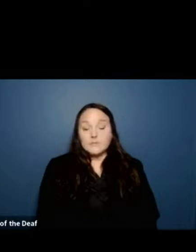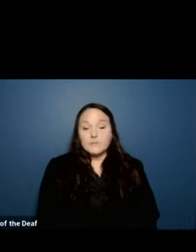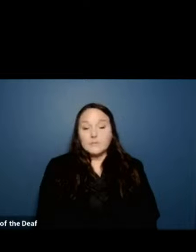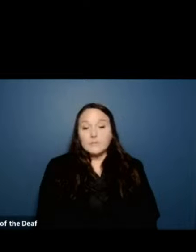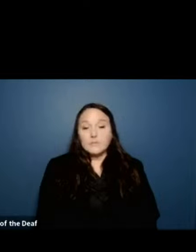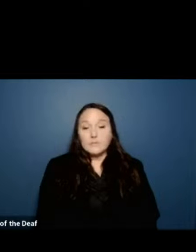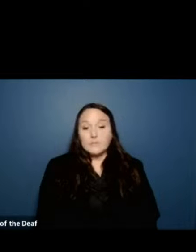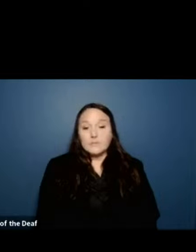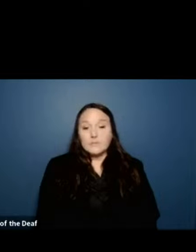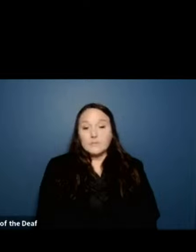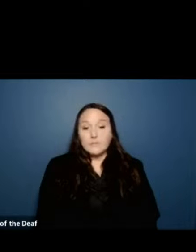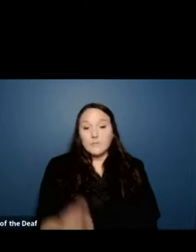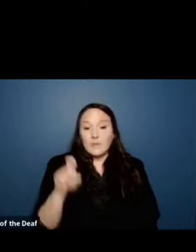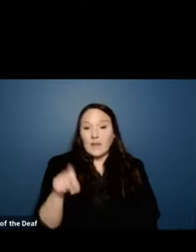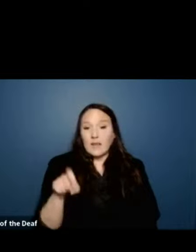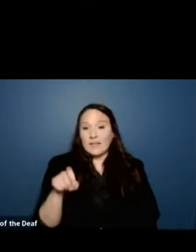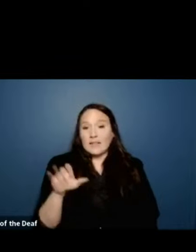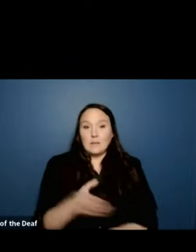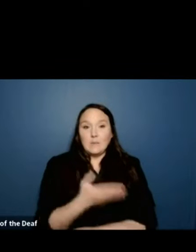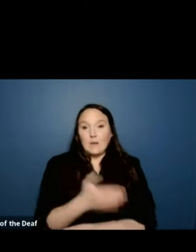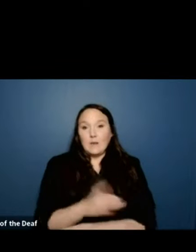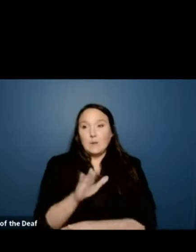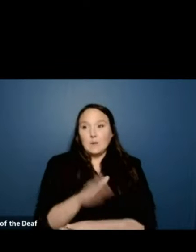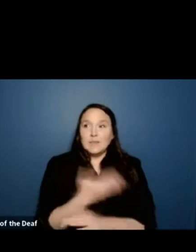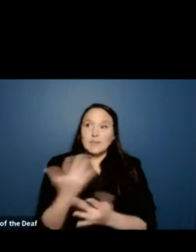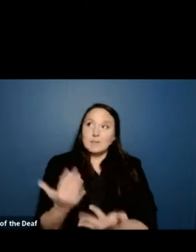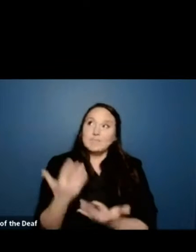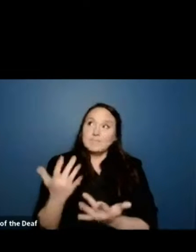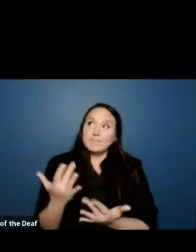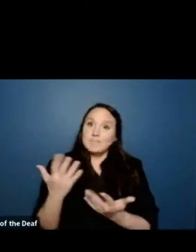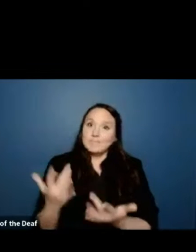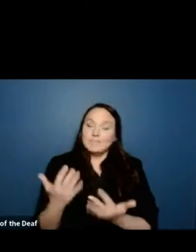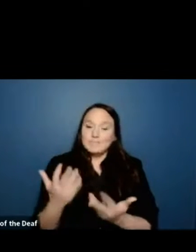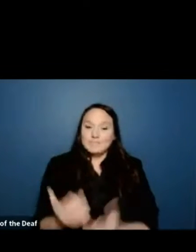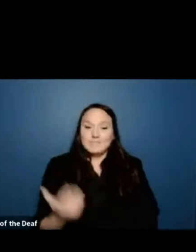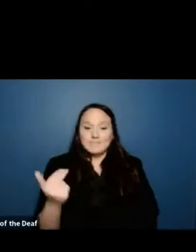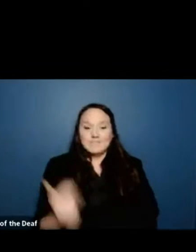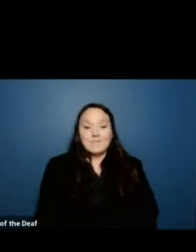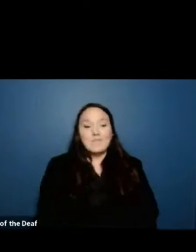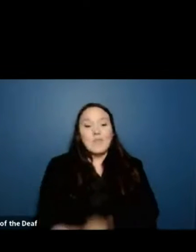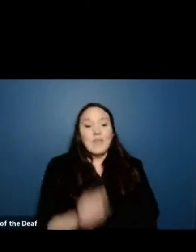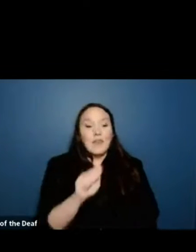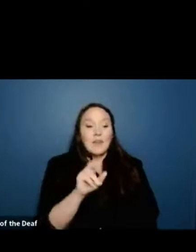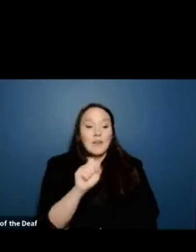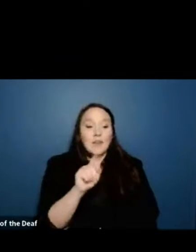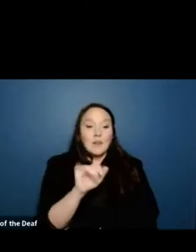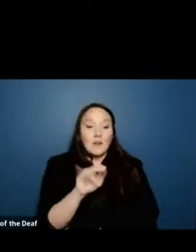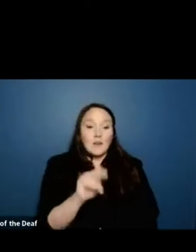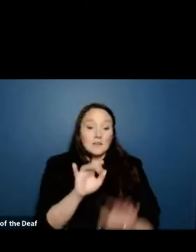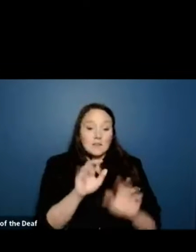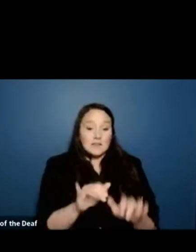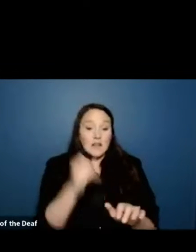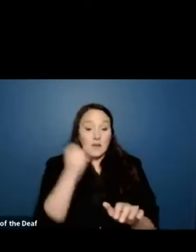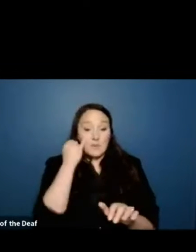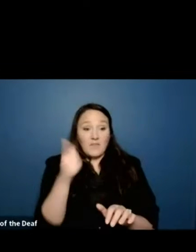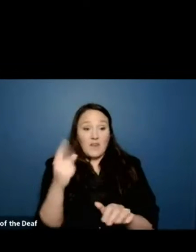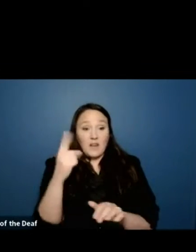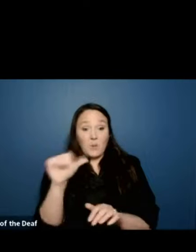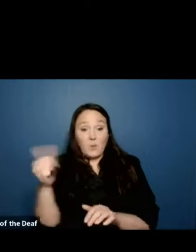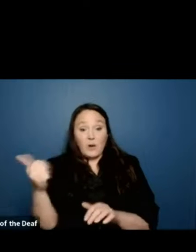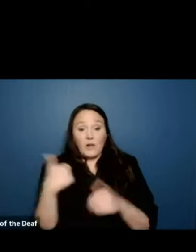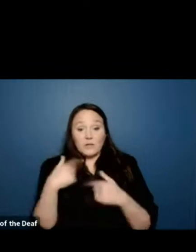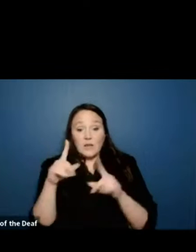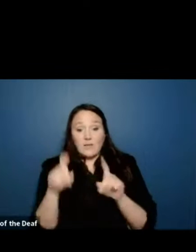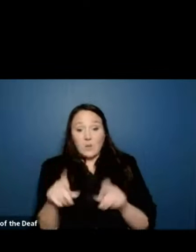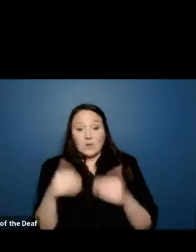Get you some music. I really feel like we need music during these times. All right, while Austin is typing, if anyone else has any questions, please go ahead and